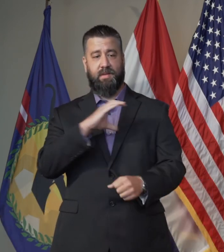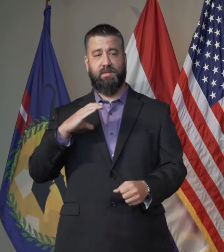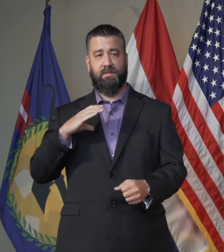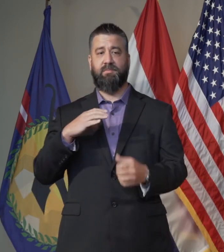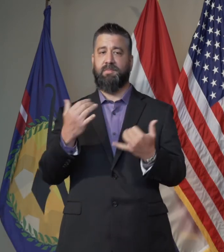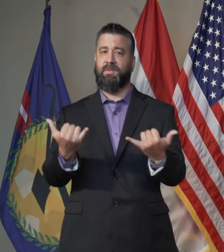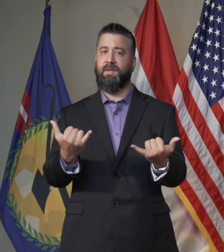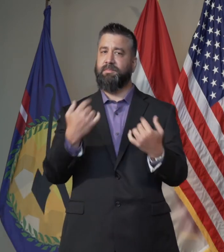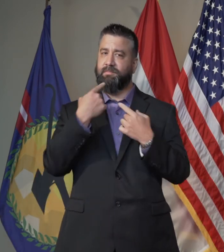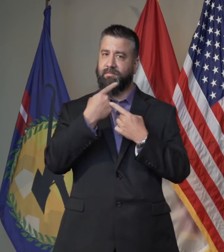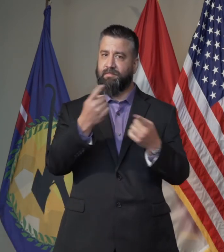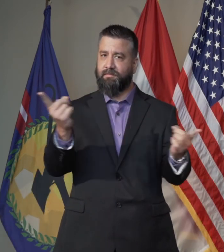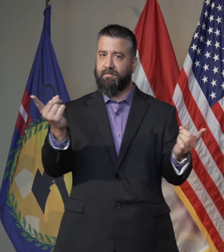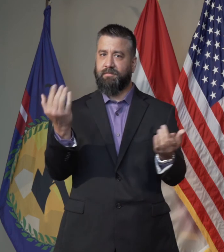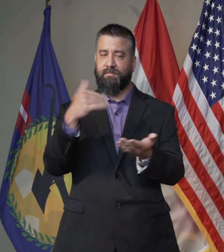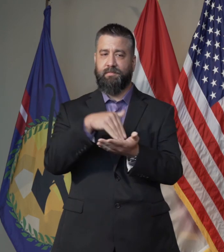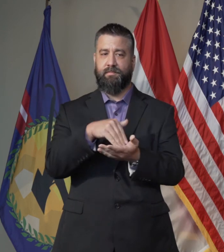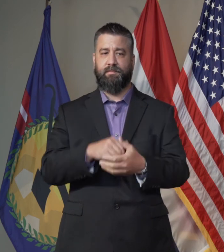morning.